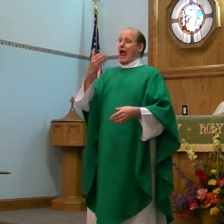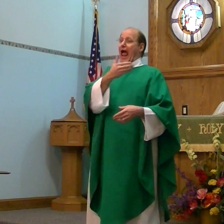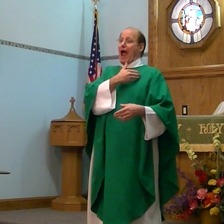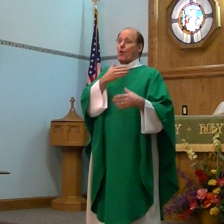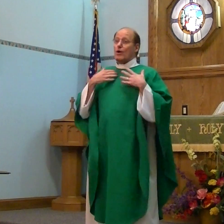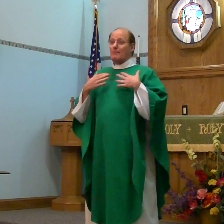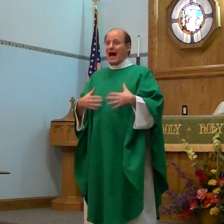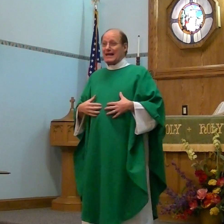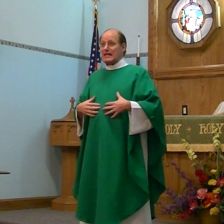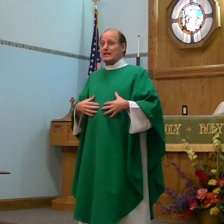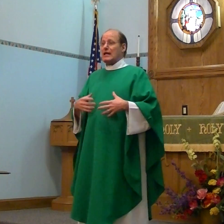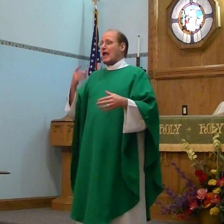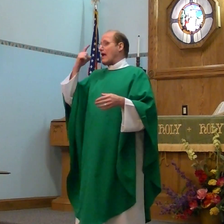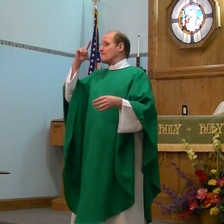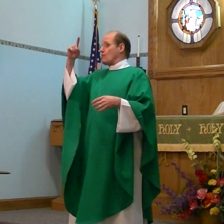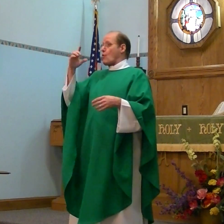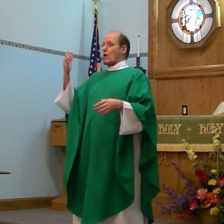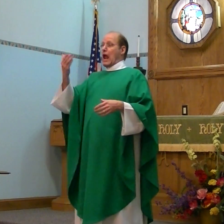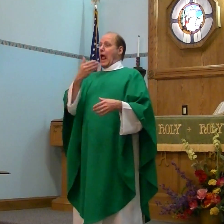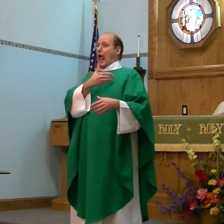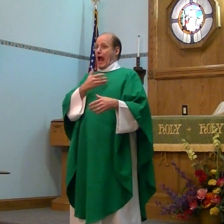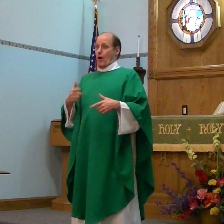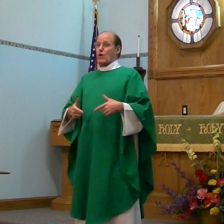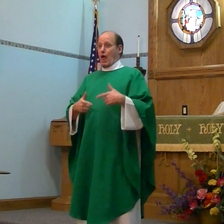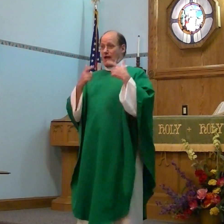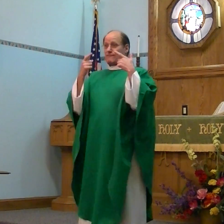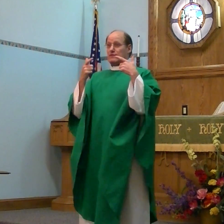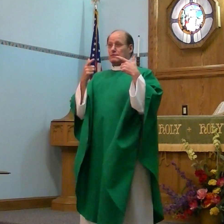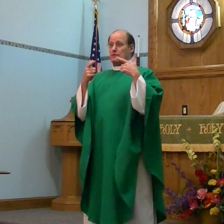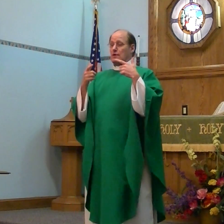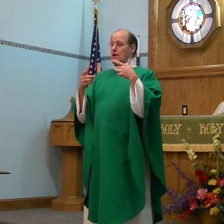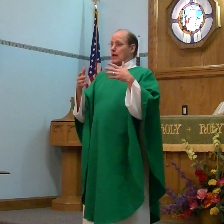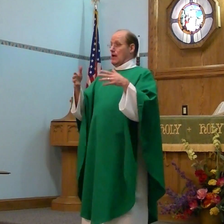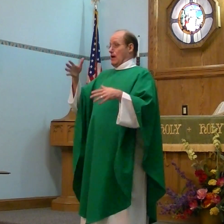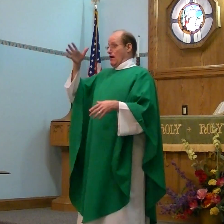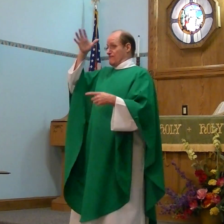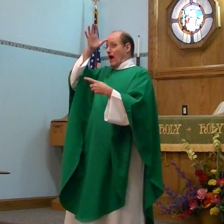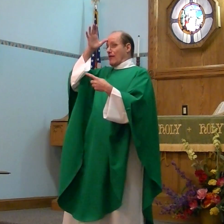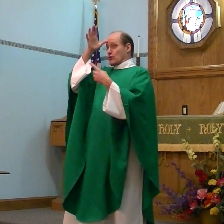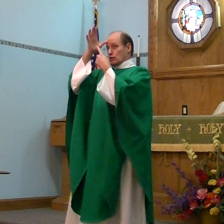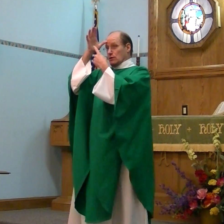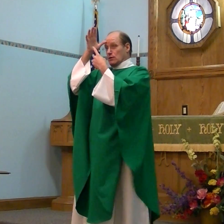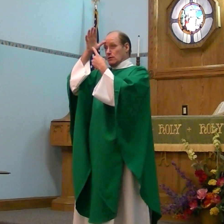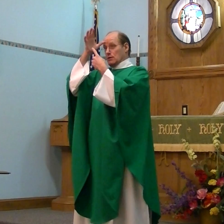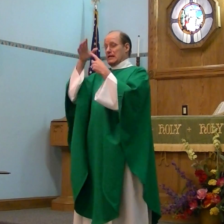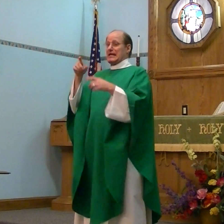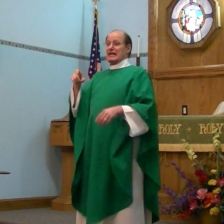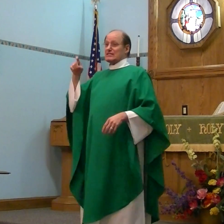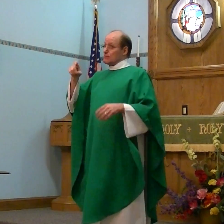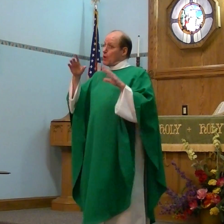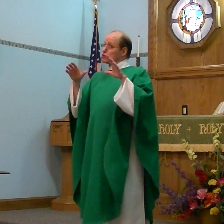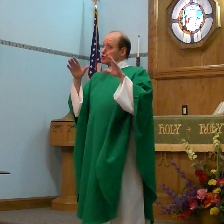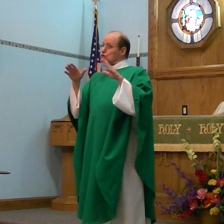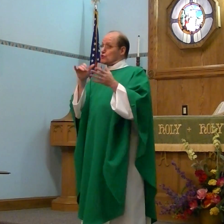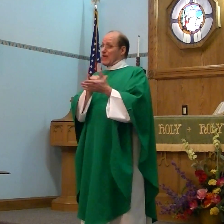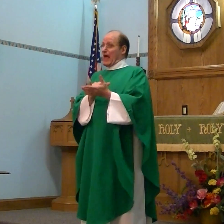our body and for our life. A father is supposed to do that.